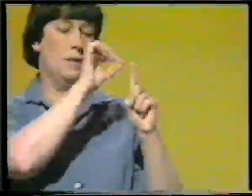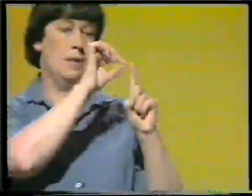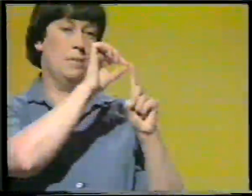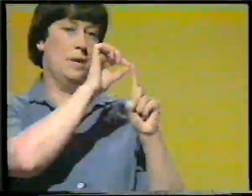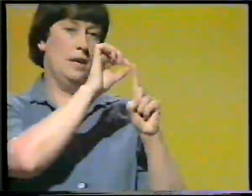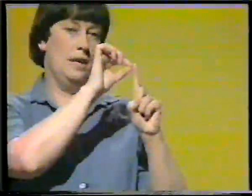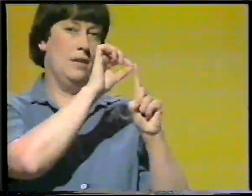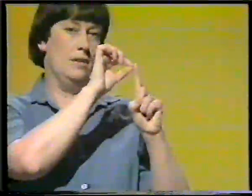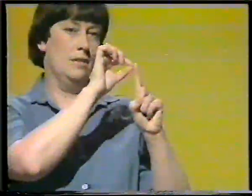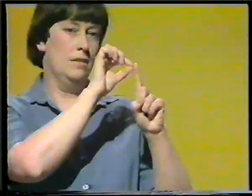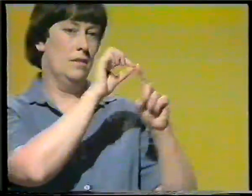P,